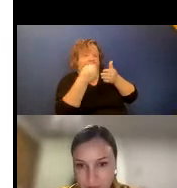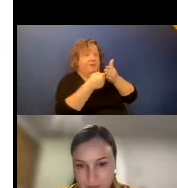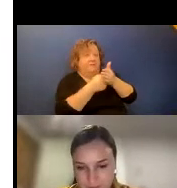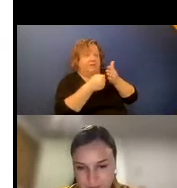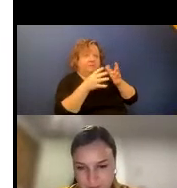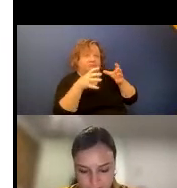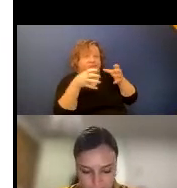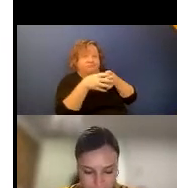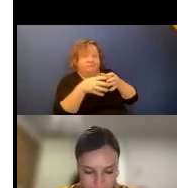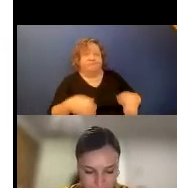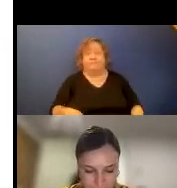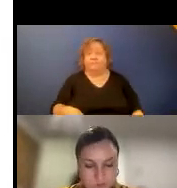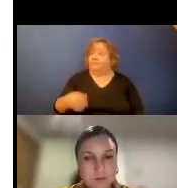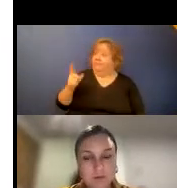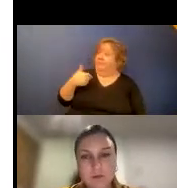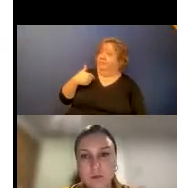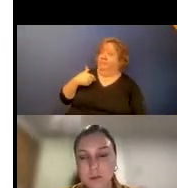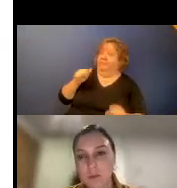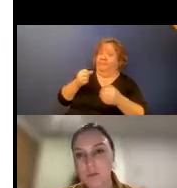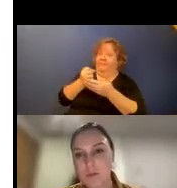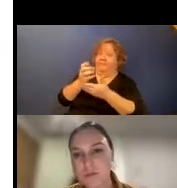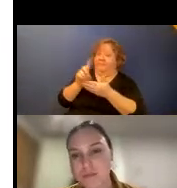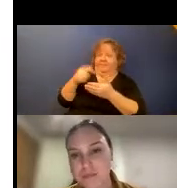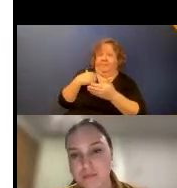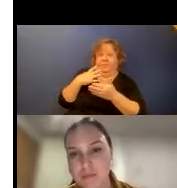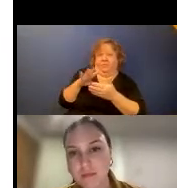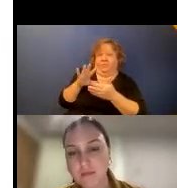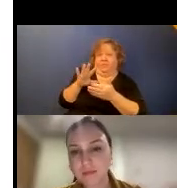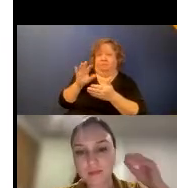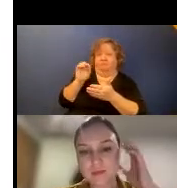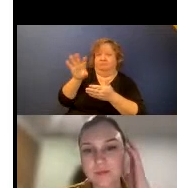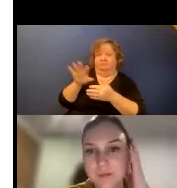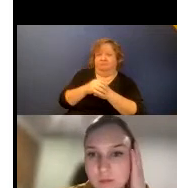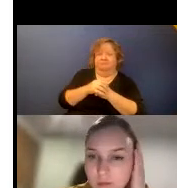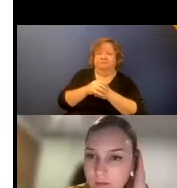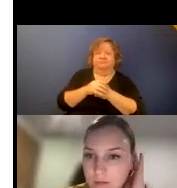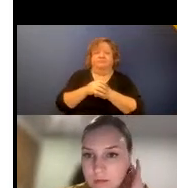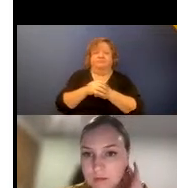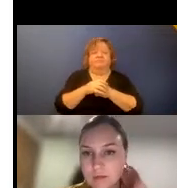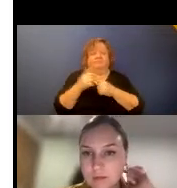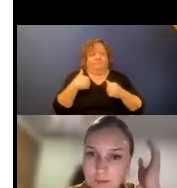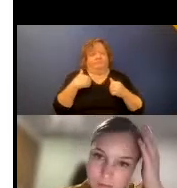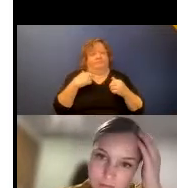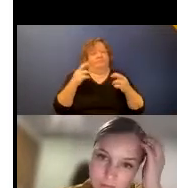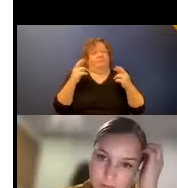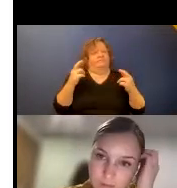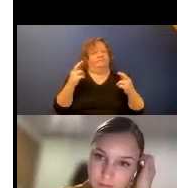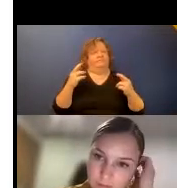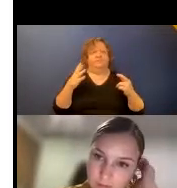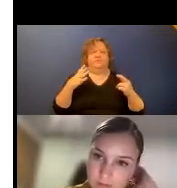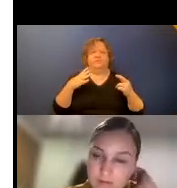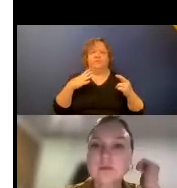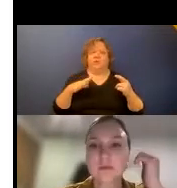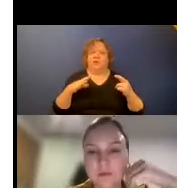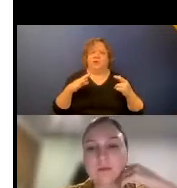also hoping to get a champion, a module champion to would work more closely with us